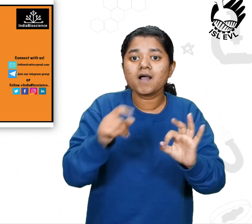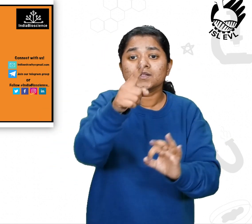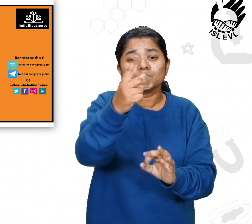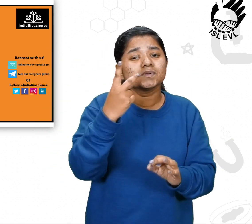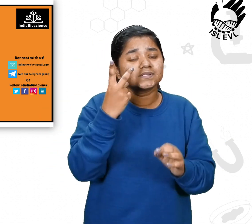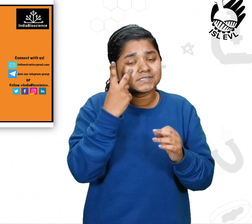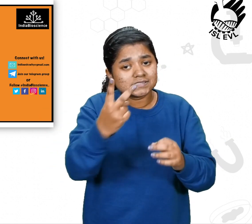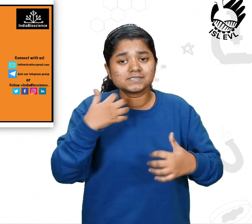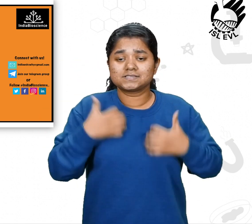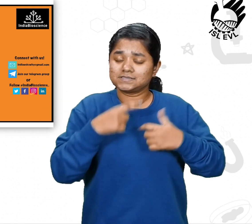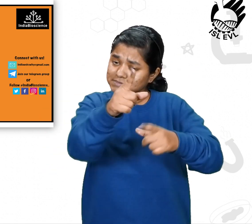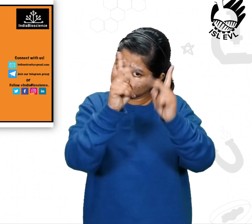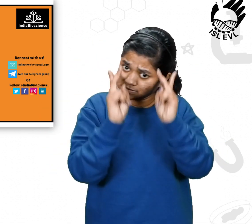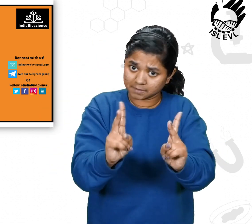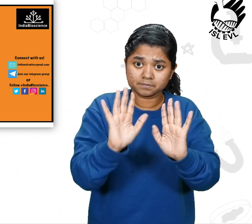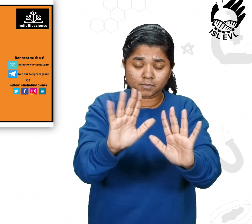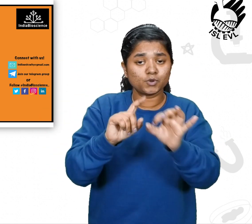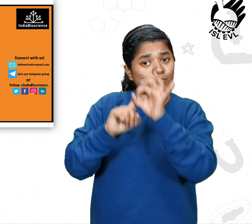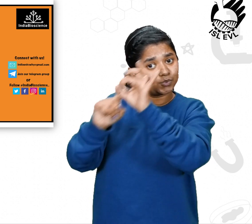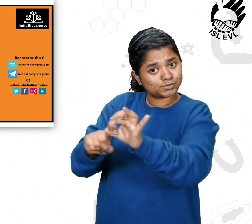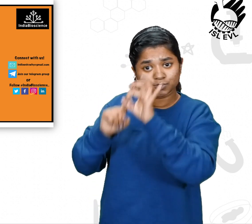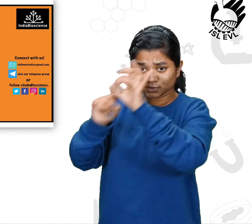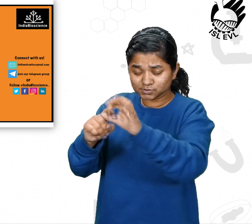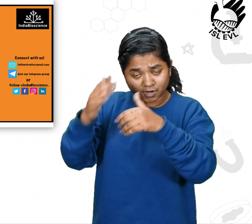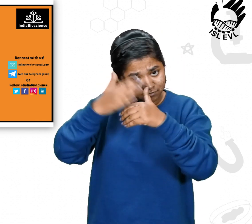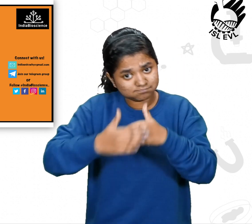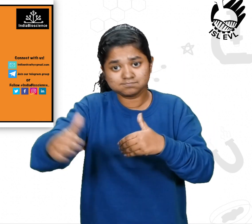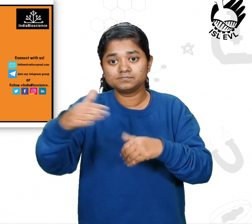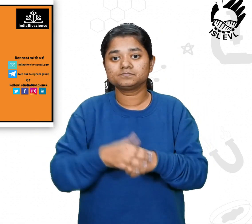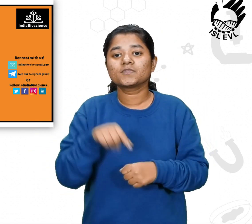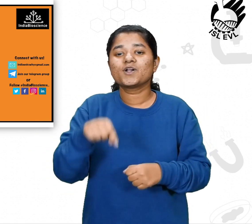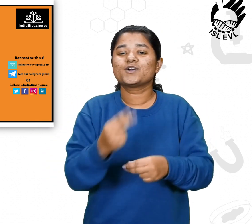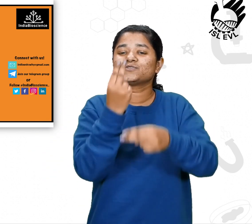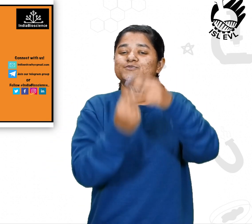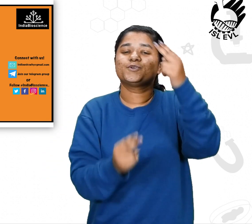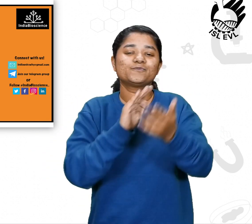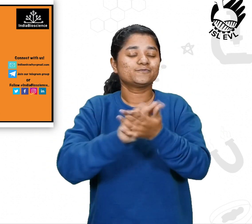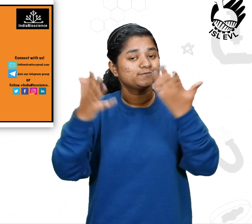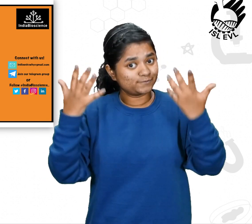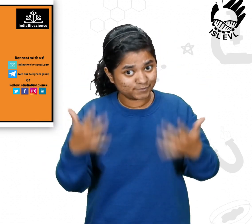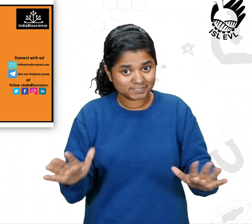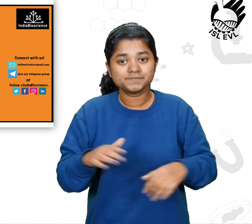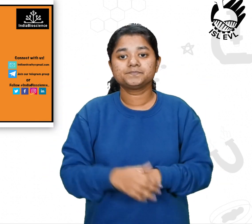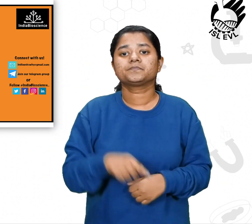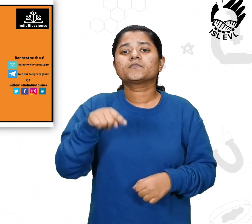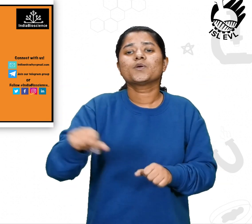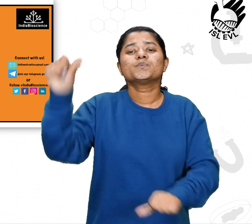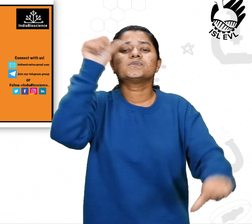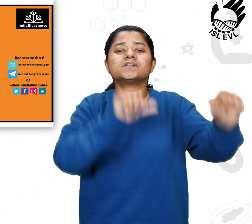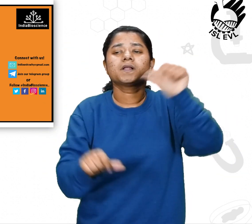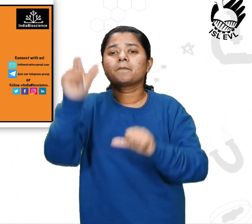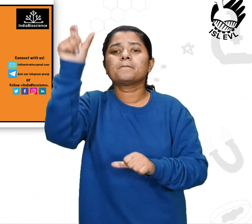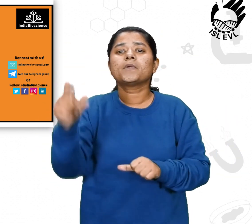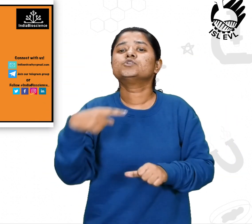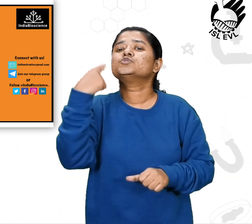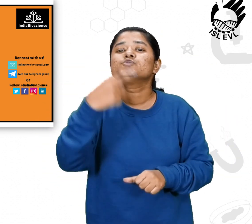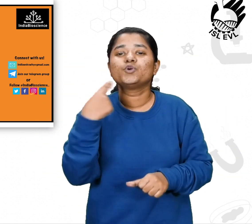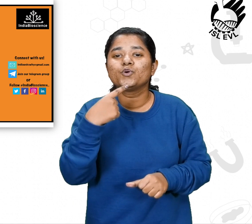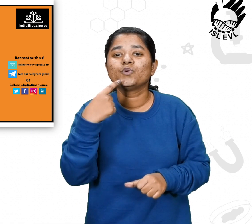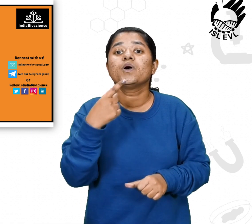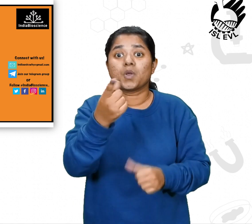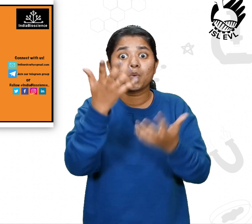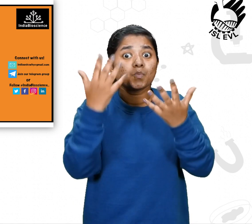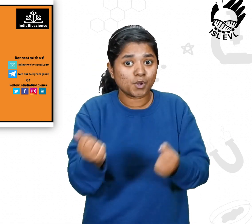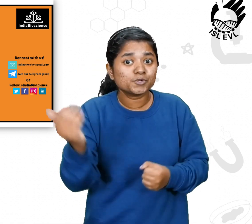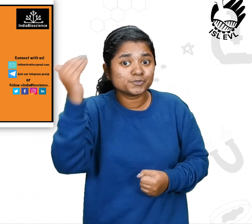ask questions. So that's it for today. If you want to know more about today's scientist, check out